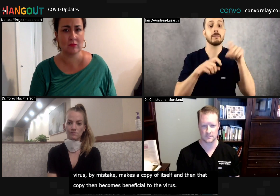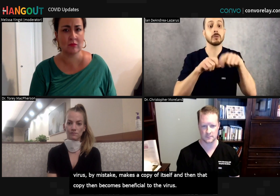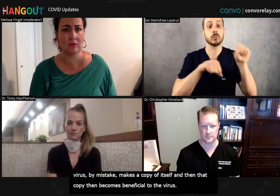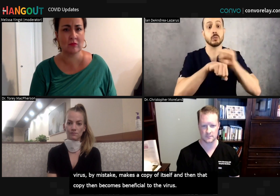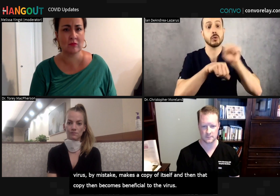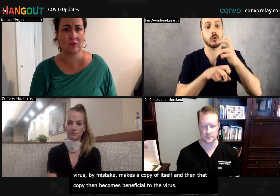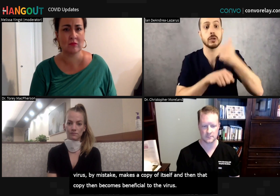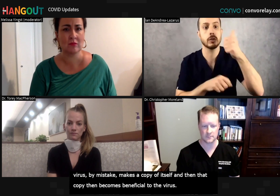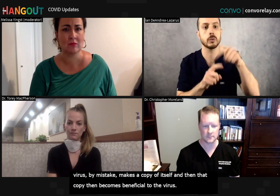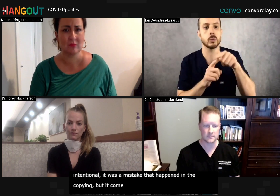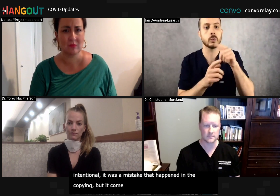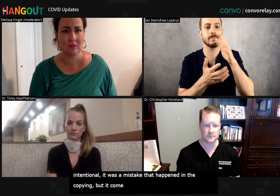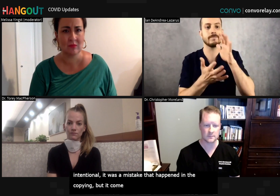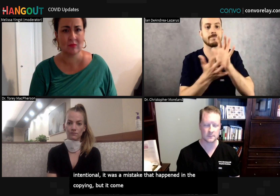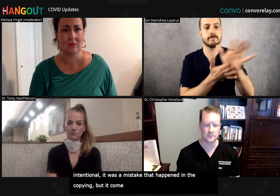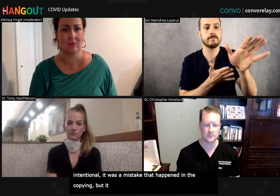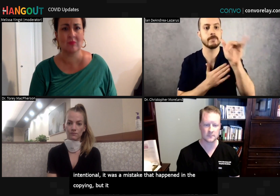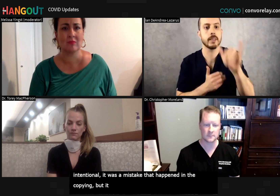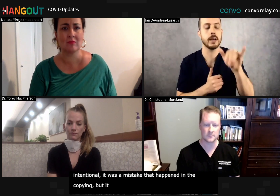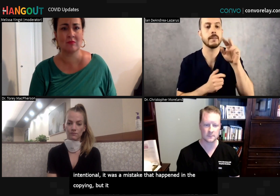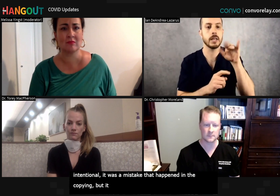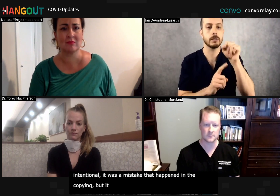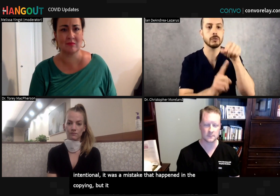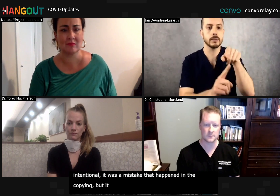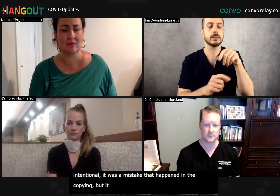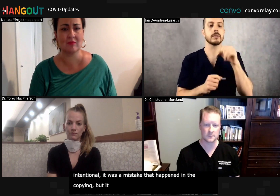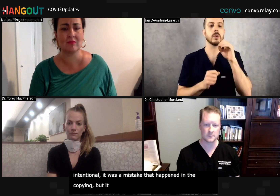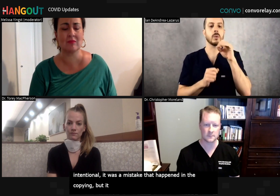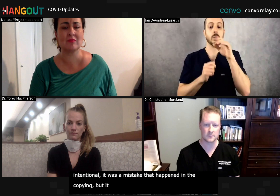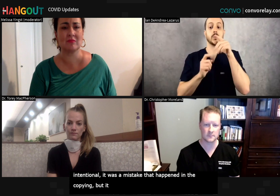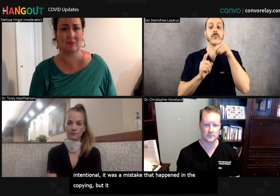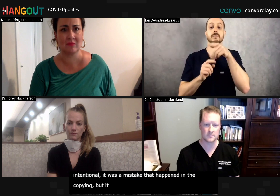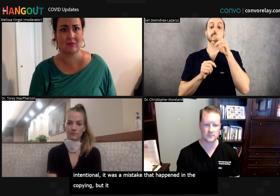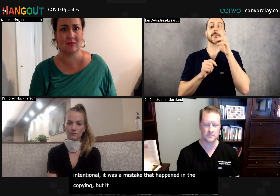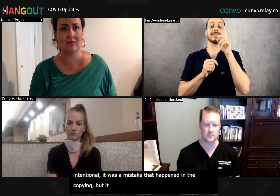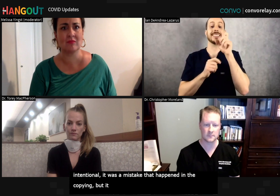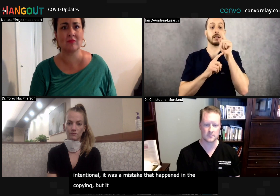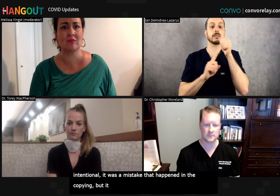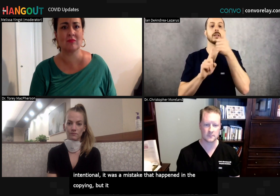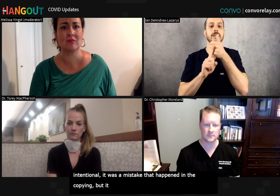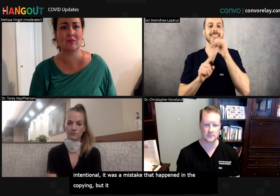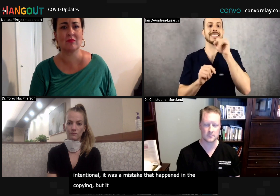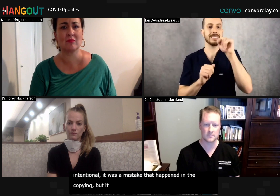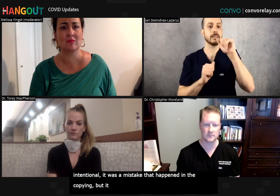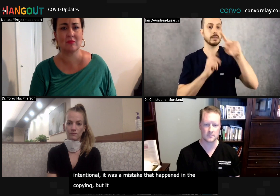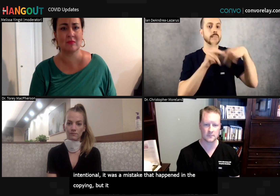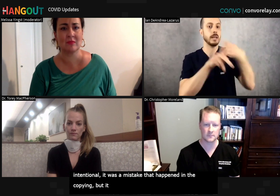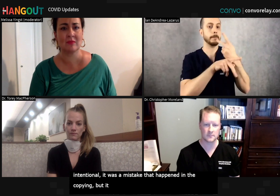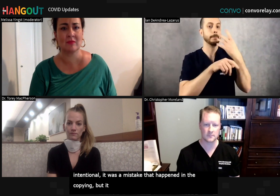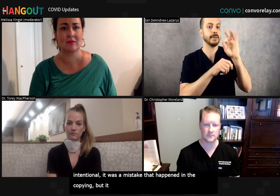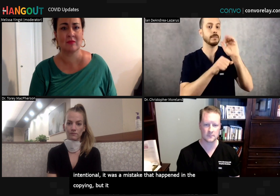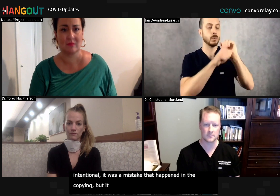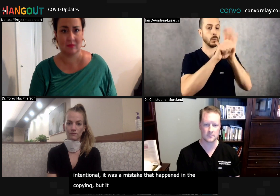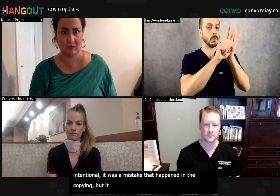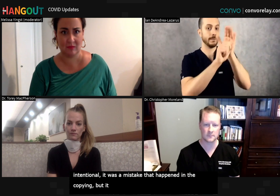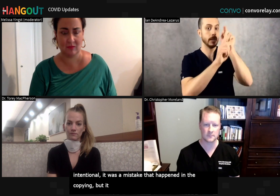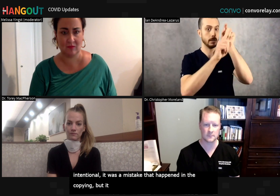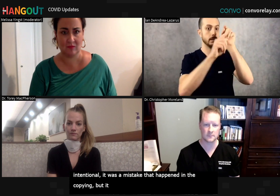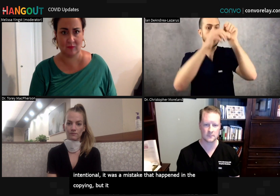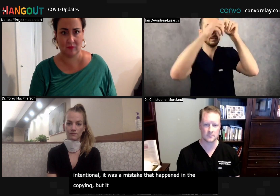transmit faster. And so the body's systems have to work harder to eliminate that virus from their system. And so Delta is a type